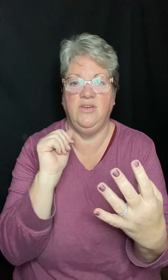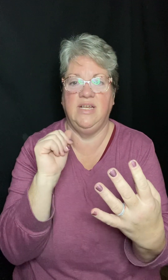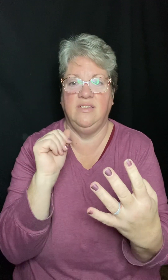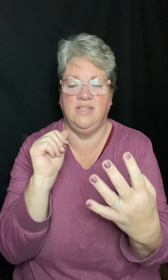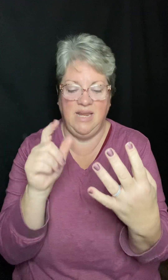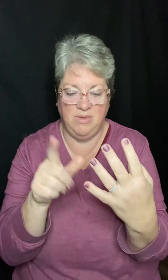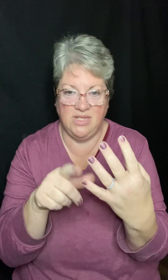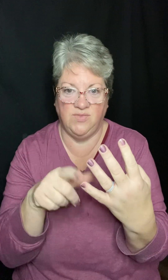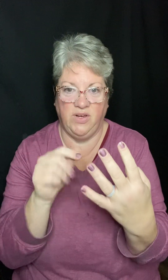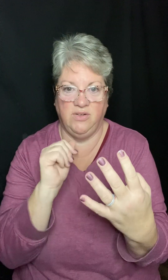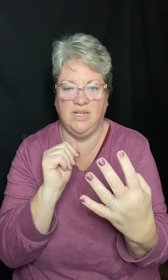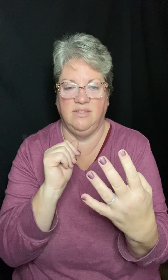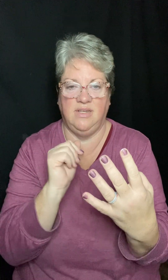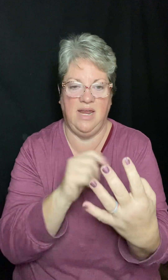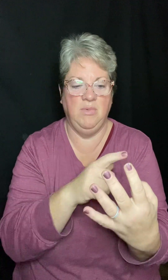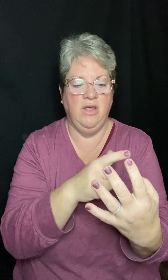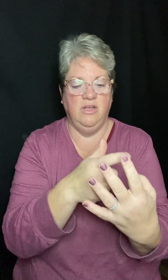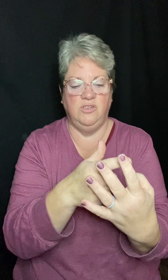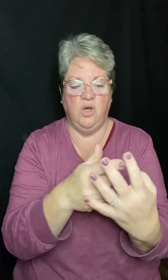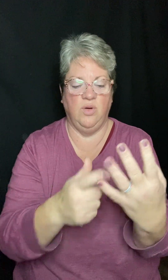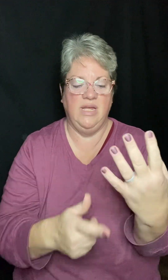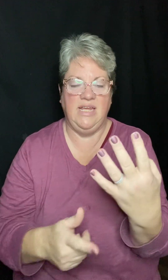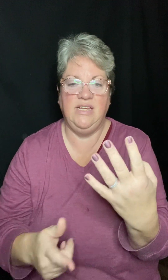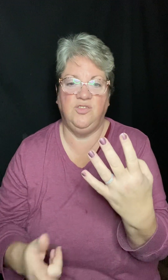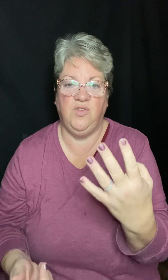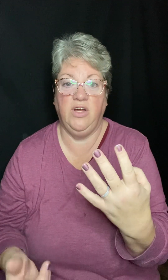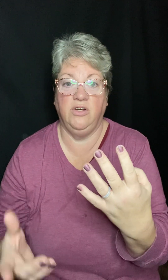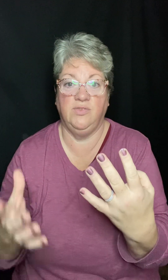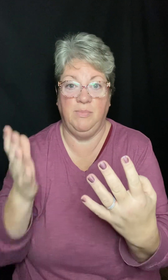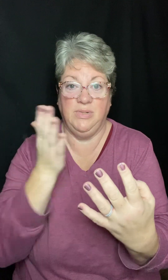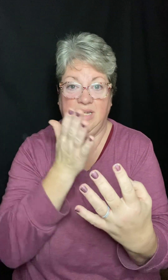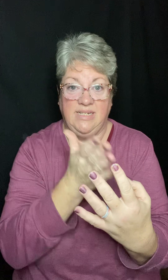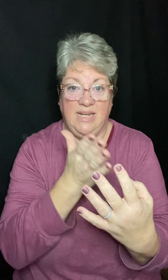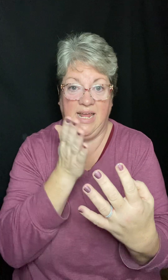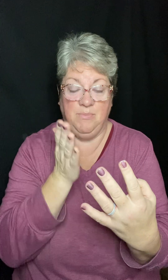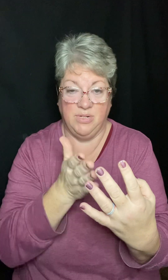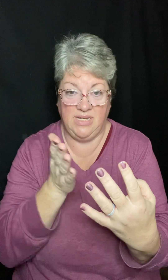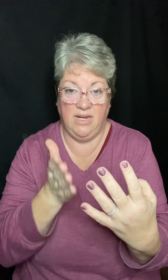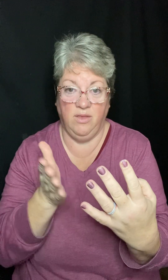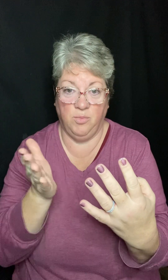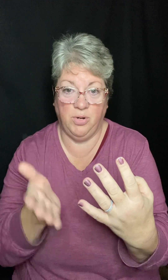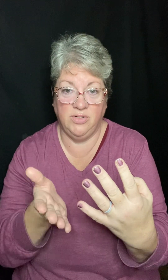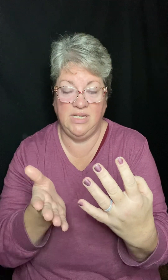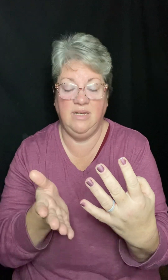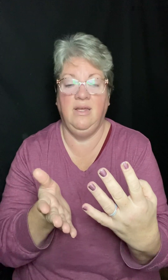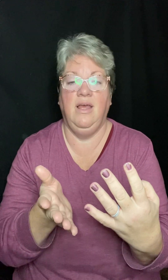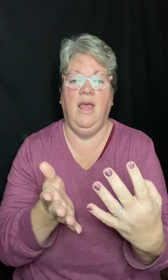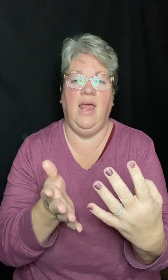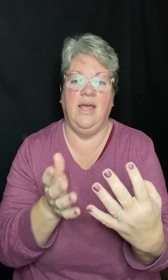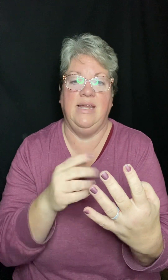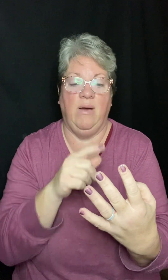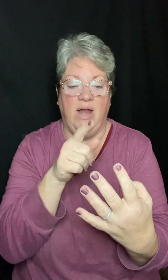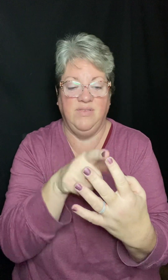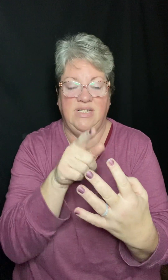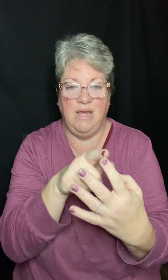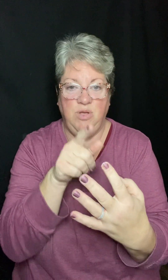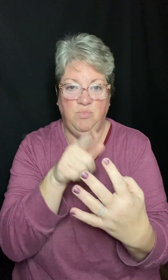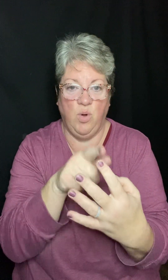tells the name, and this finger and tells the name. So each finger is representing a particular person, and now every time you point to